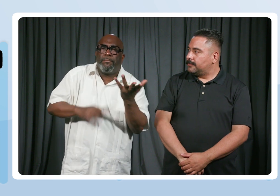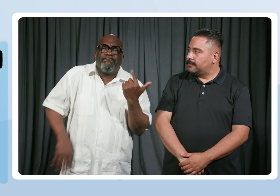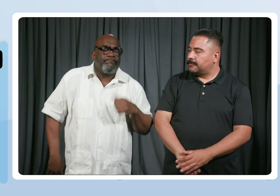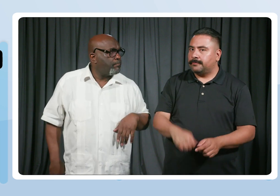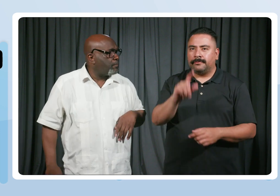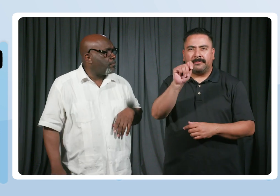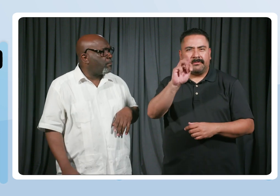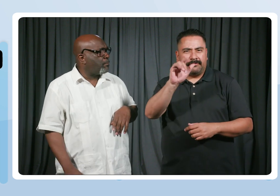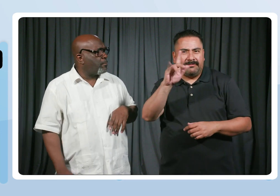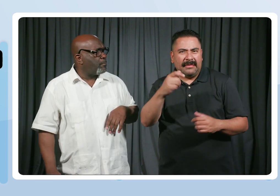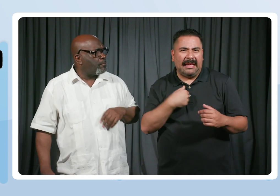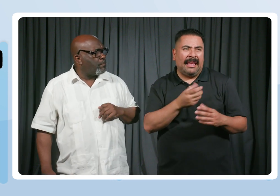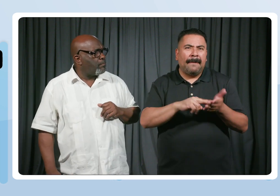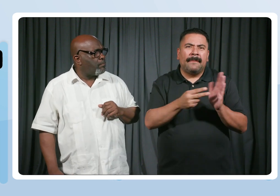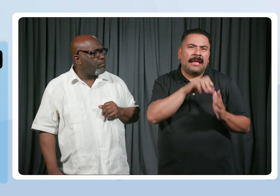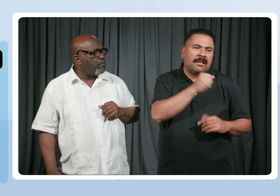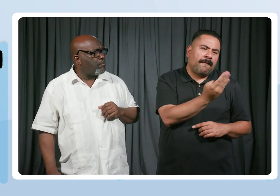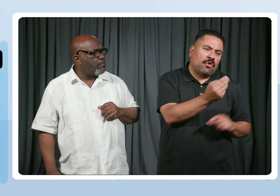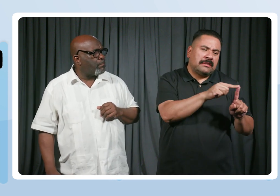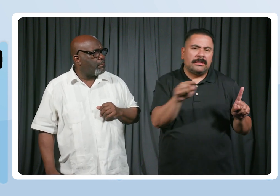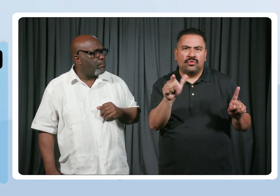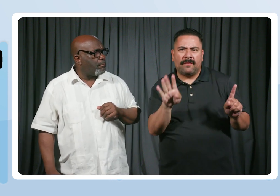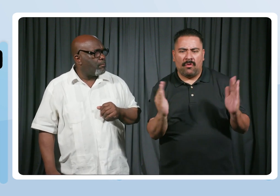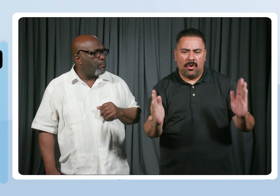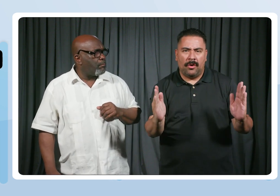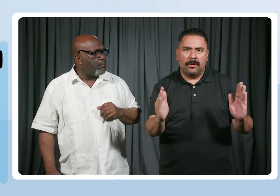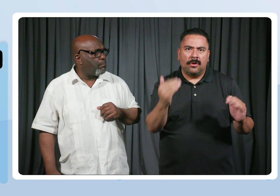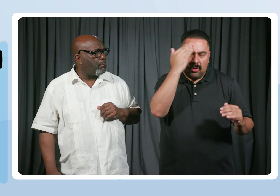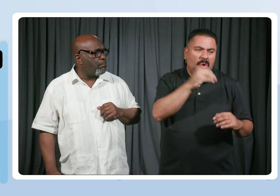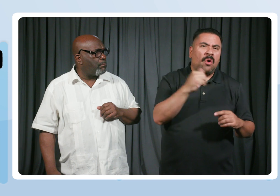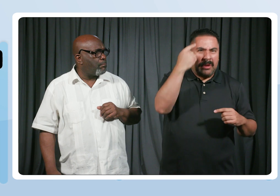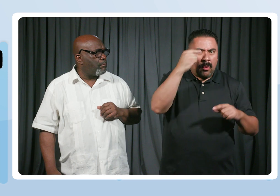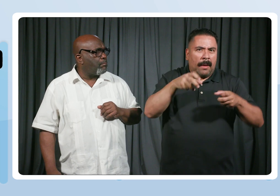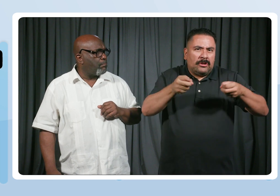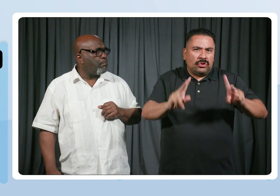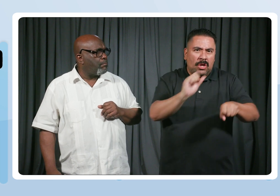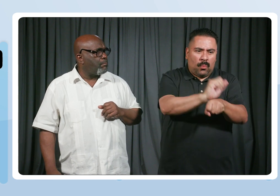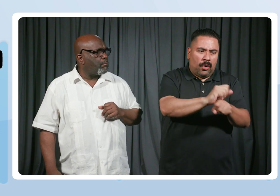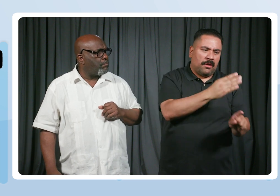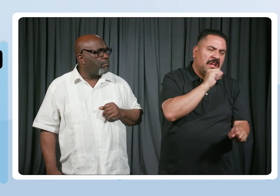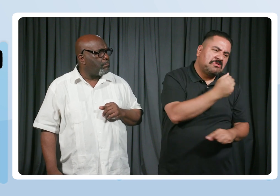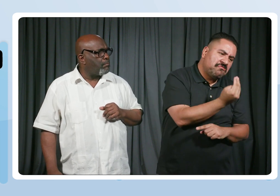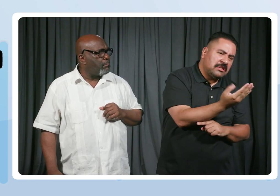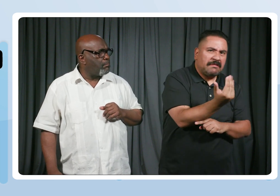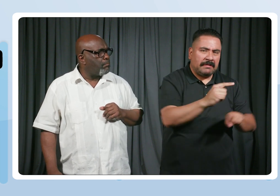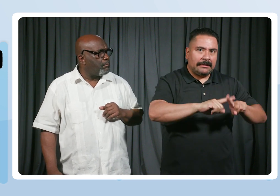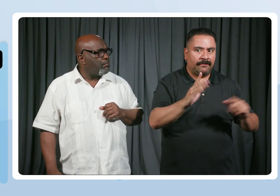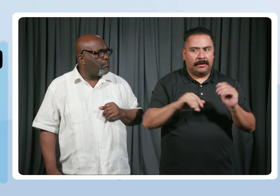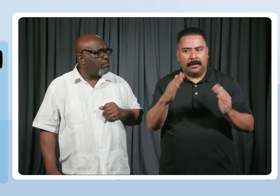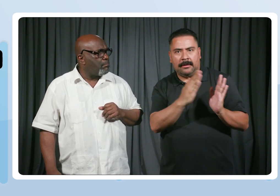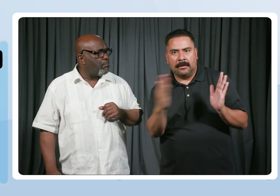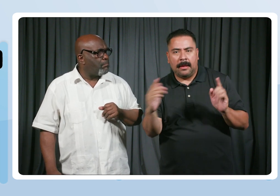14 to 24-year-olds. So we know that the different opportunities for 14 to 15-year-olds will be a little bit different. And so we are thinking about youth employment as